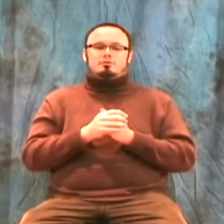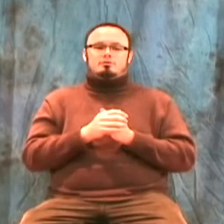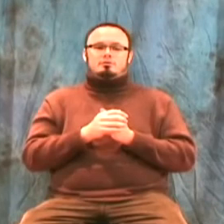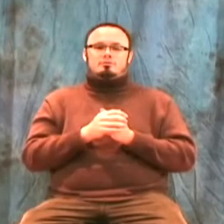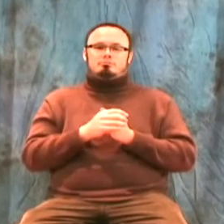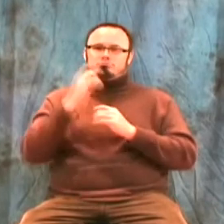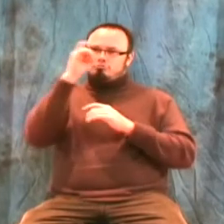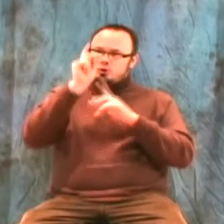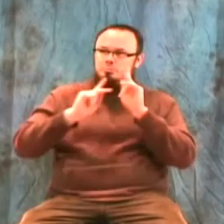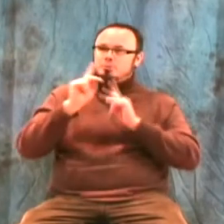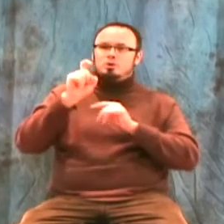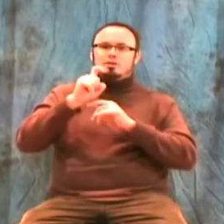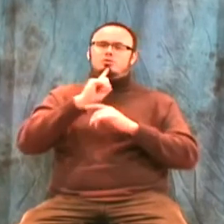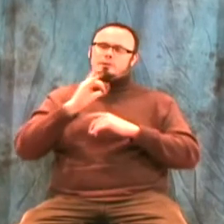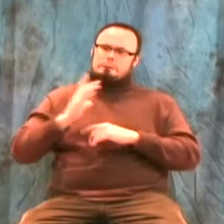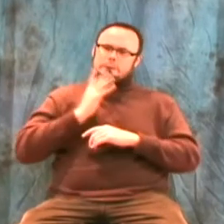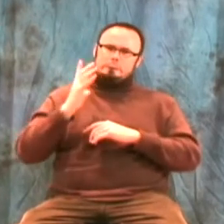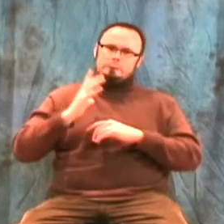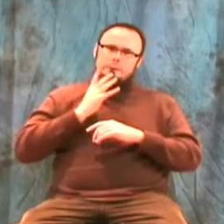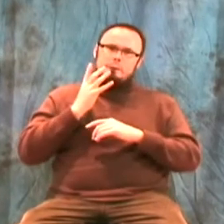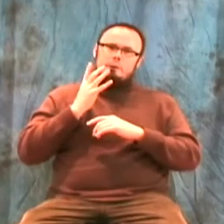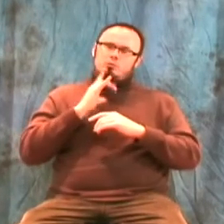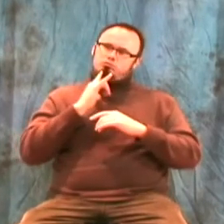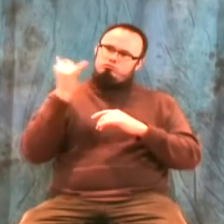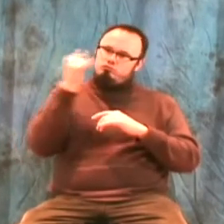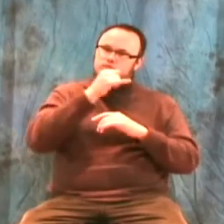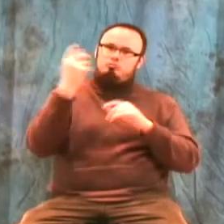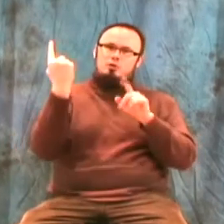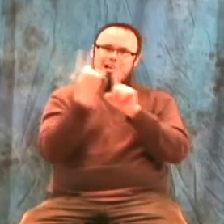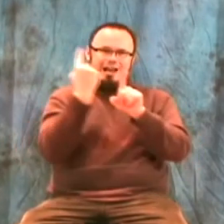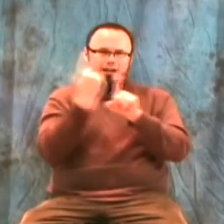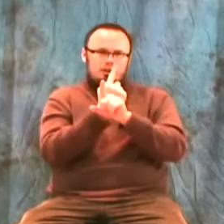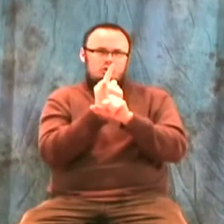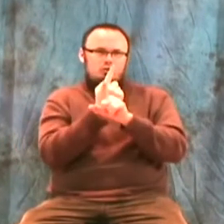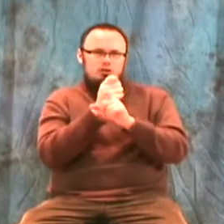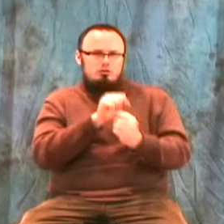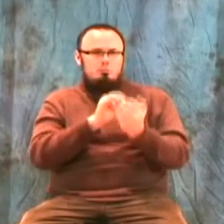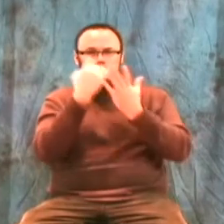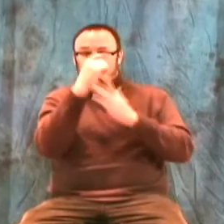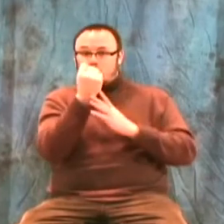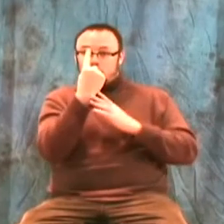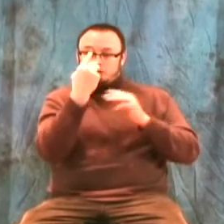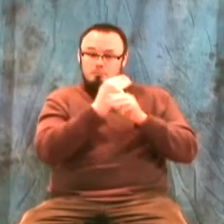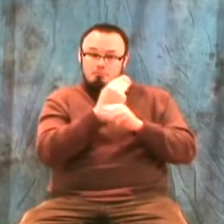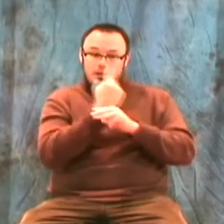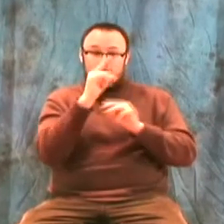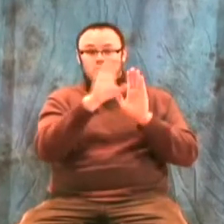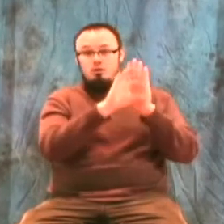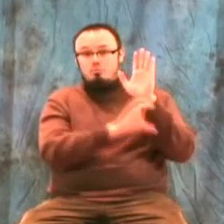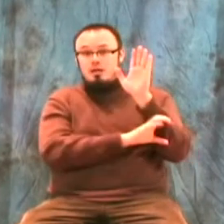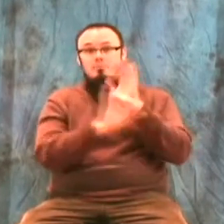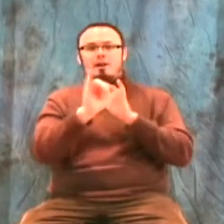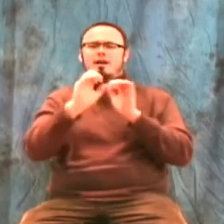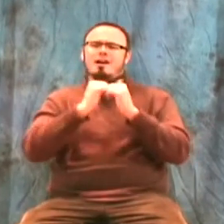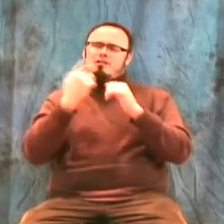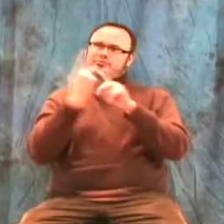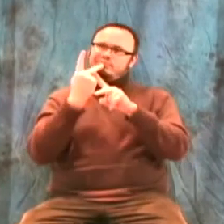Sages needed a very sophisticated and highly accurate understanding of math for commandments like the calculation of the new